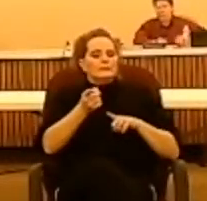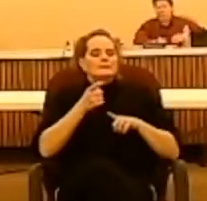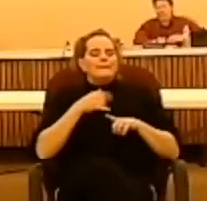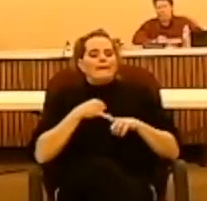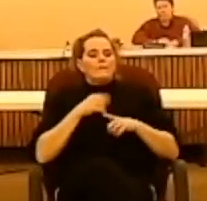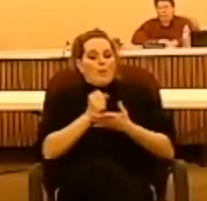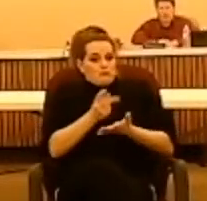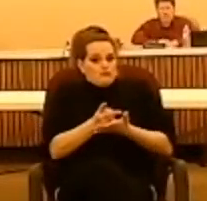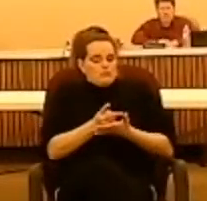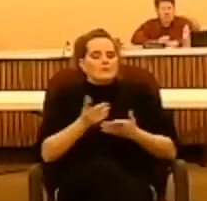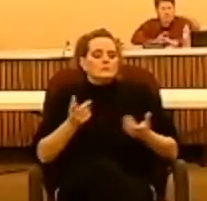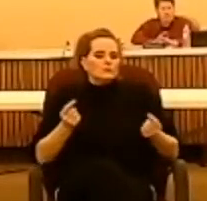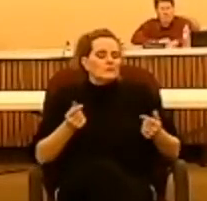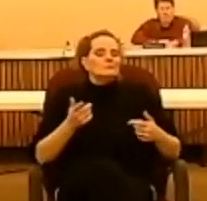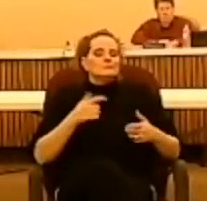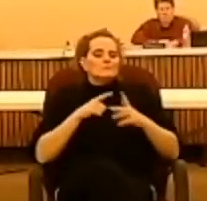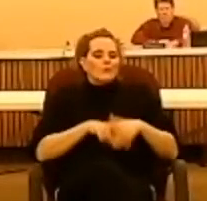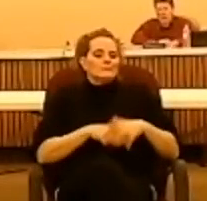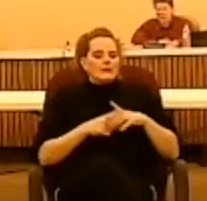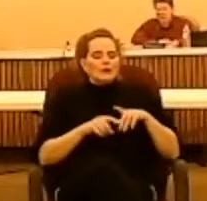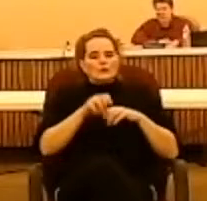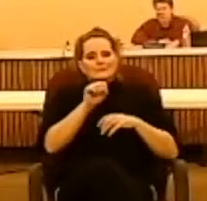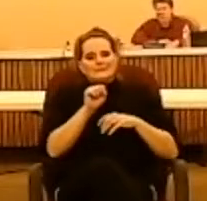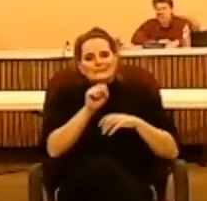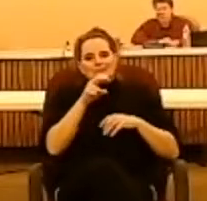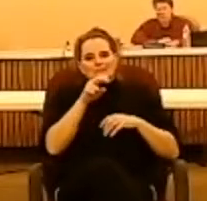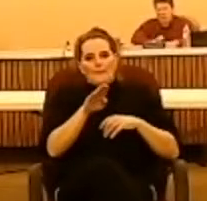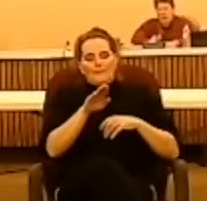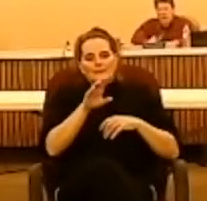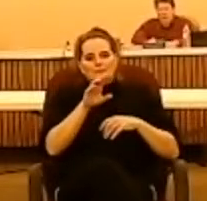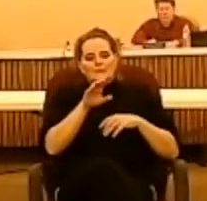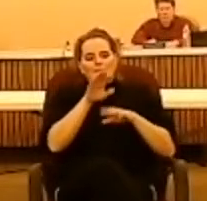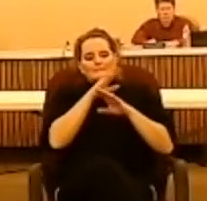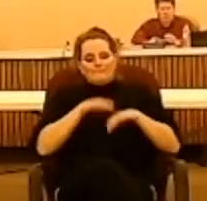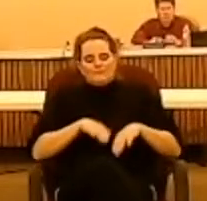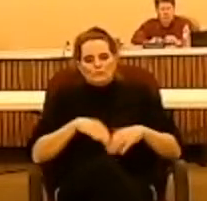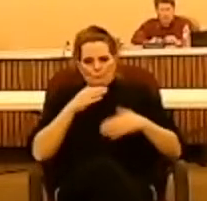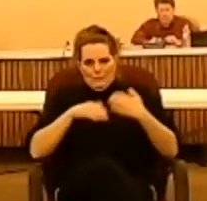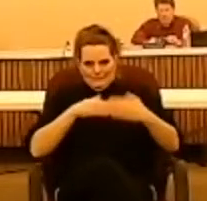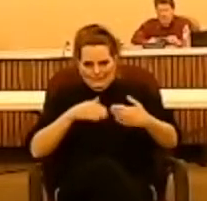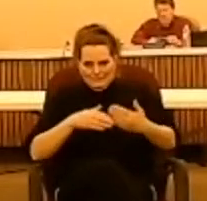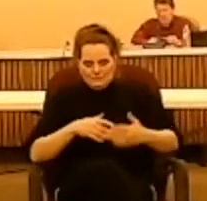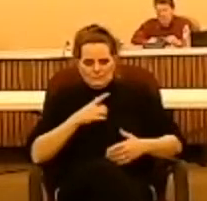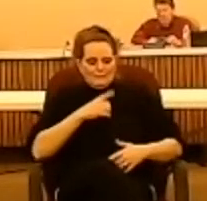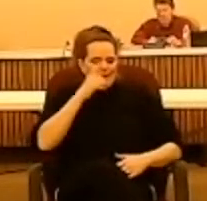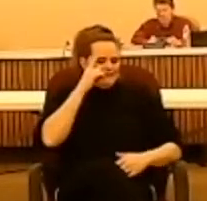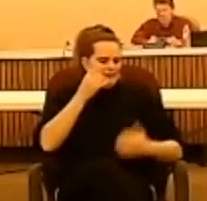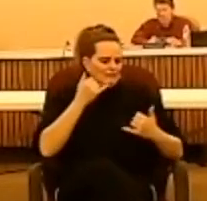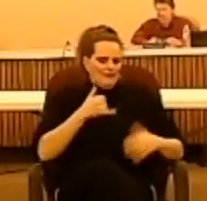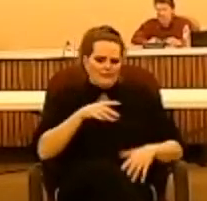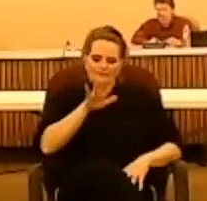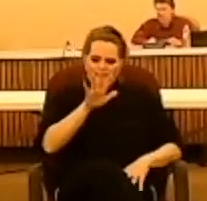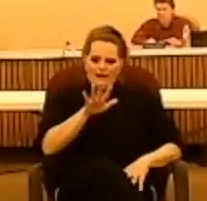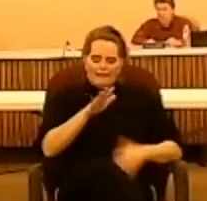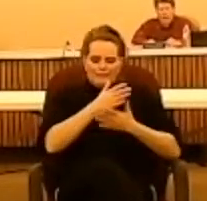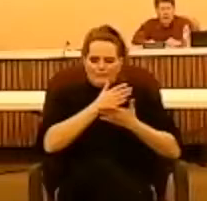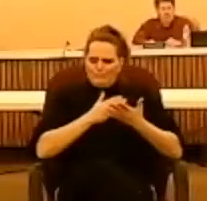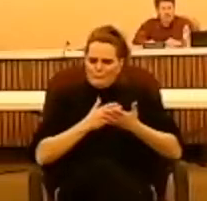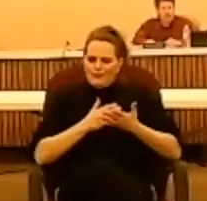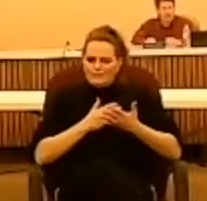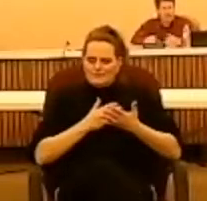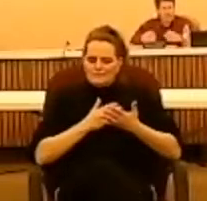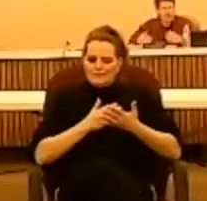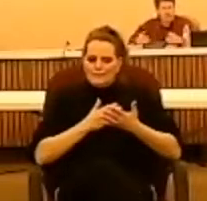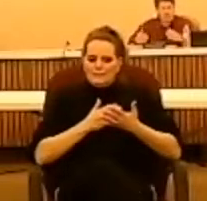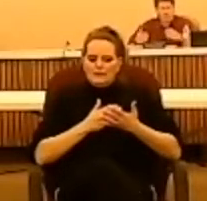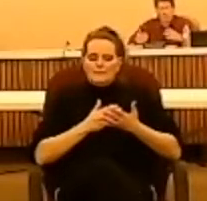we would do is we would start the subdivision process. There's currently, I think, 5 parcels out the